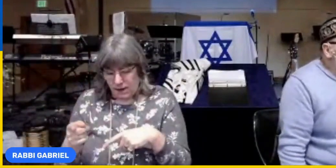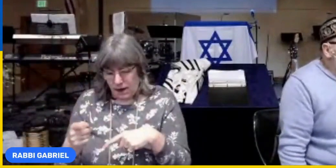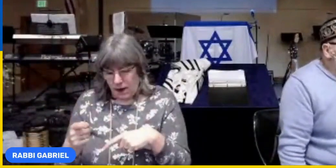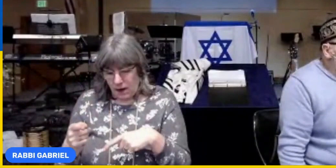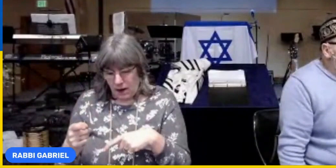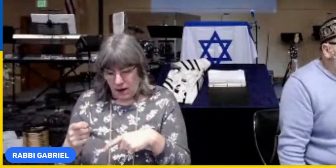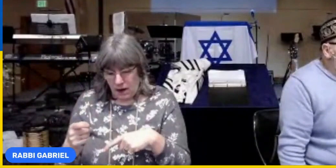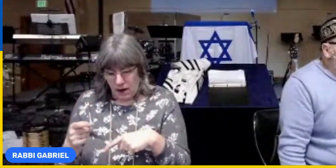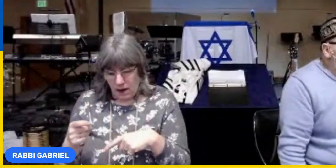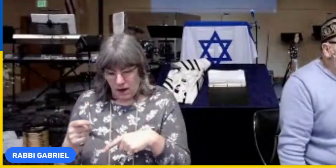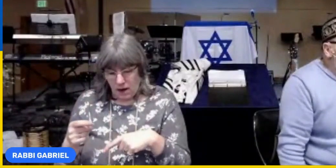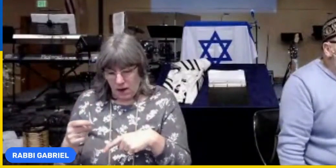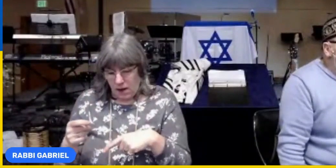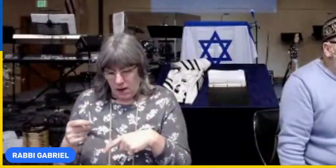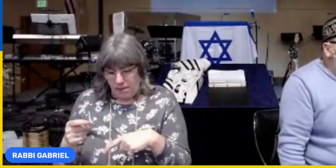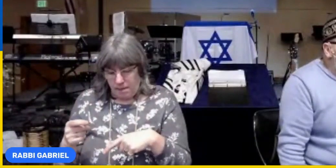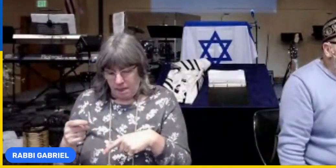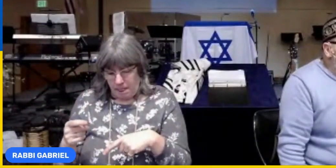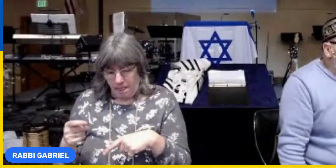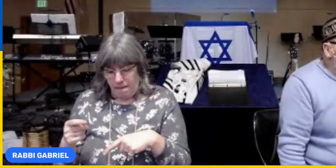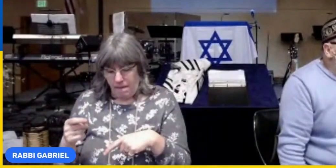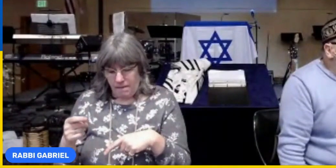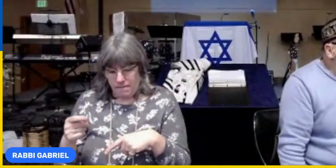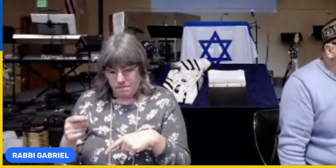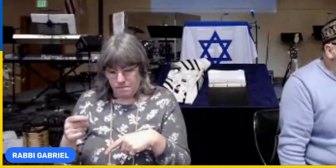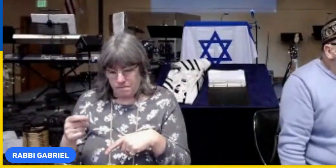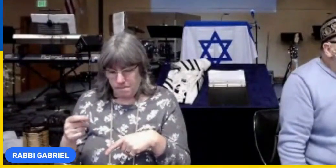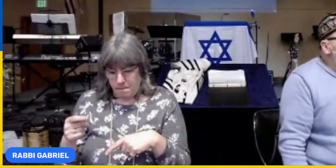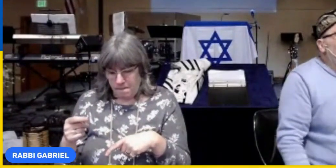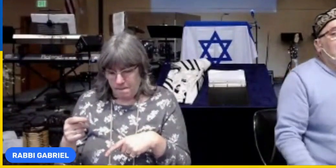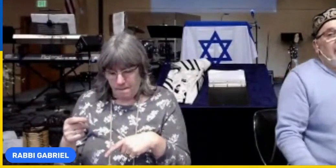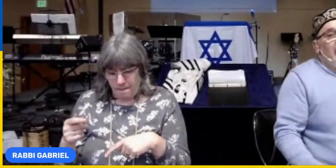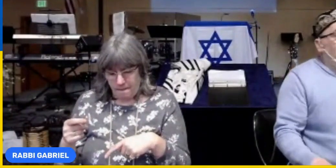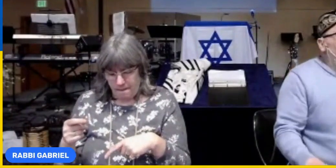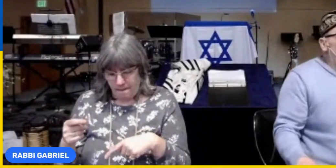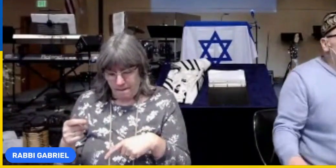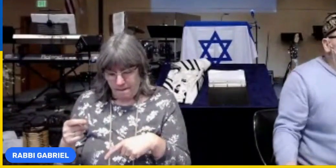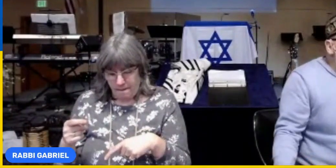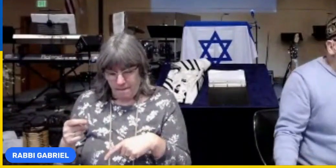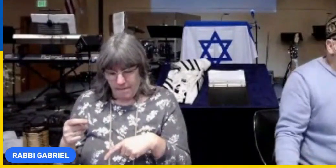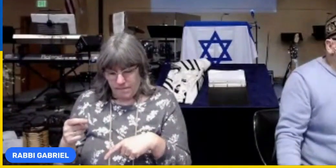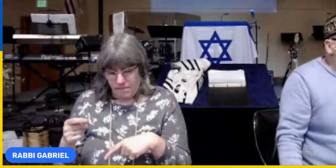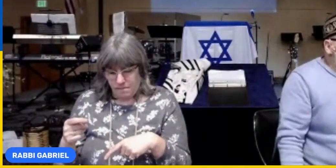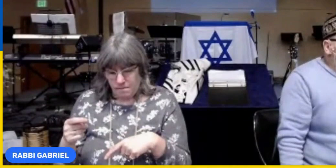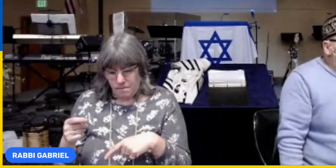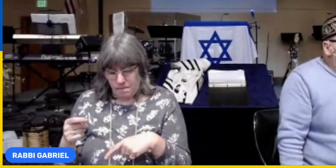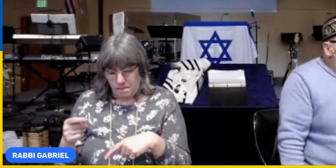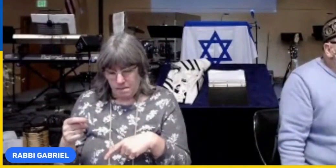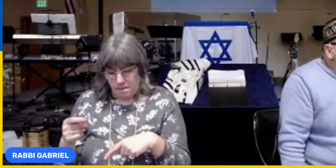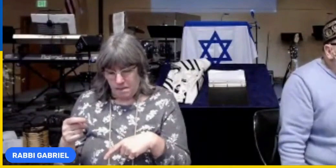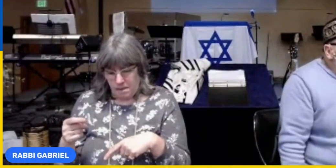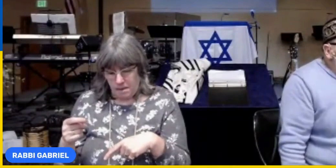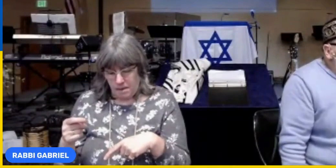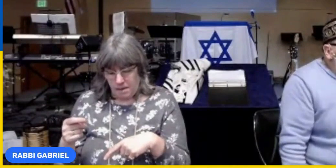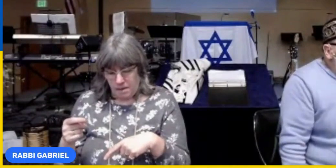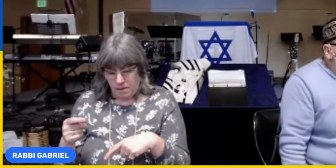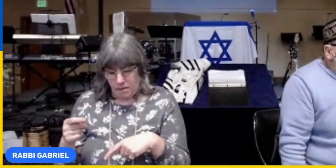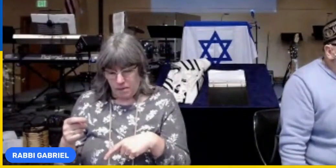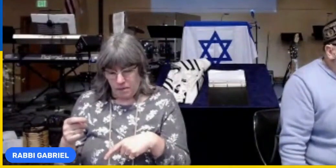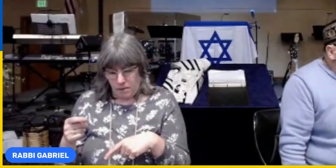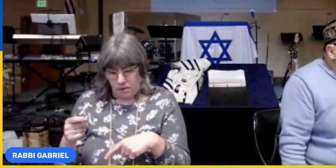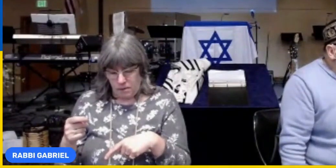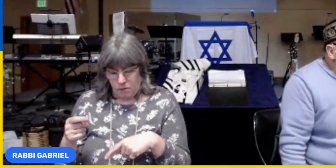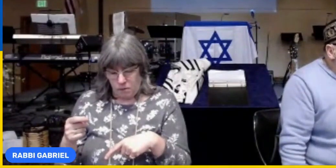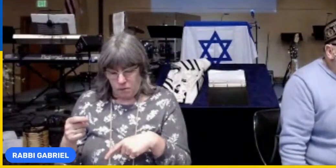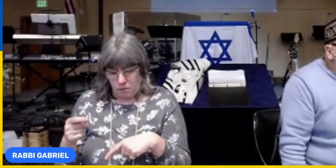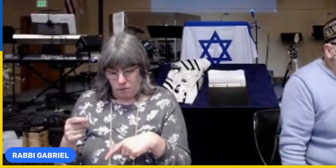who brought up the sons of Israel out of the land of Egypt, but instead they will say, who brought the sons